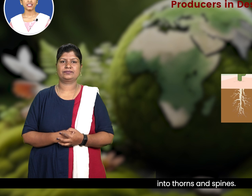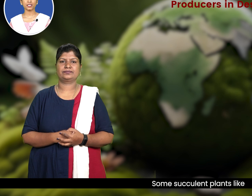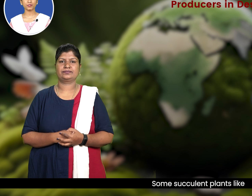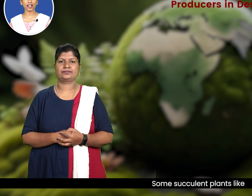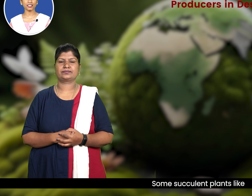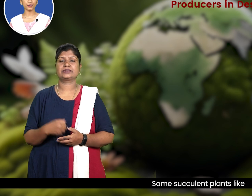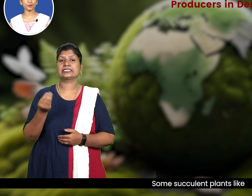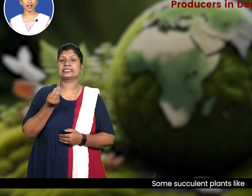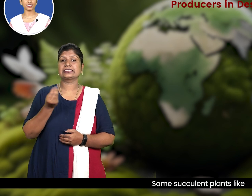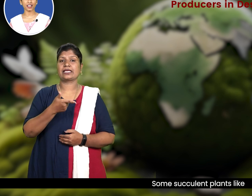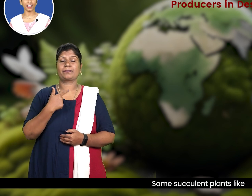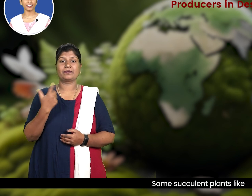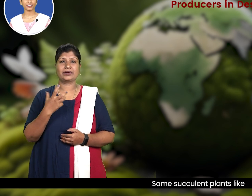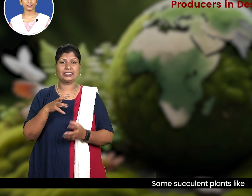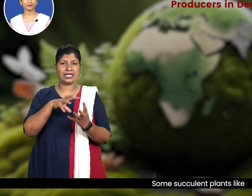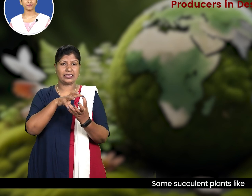Some succulent plants like